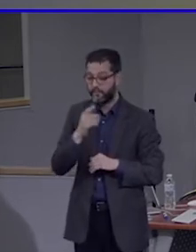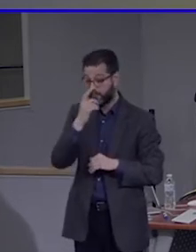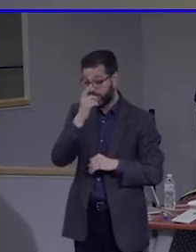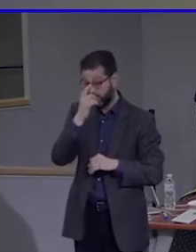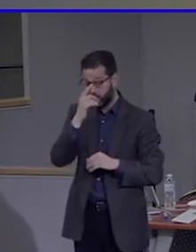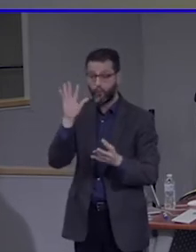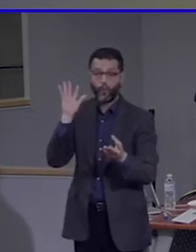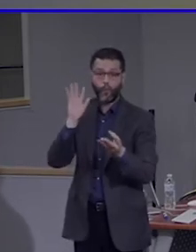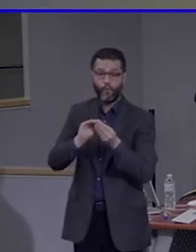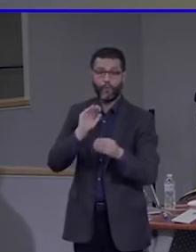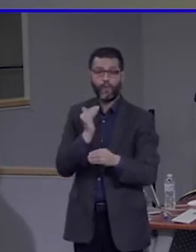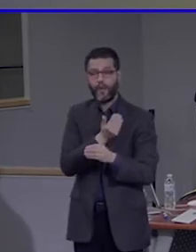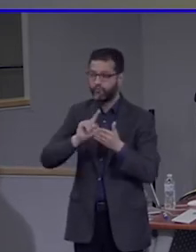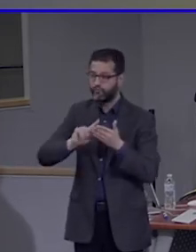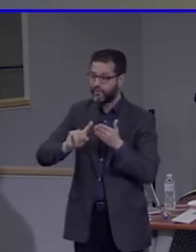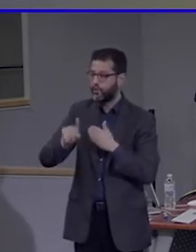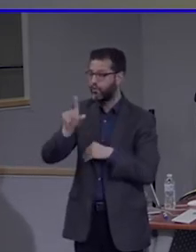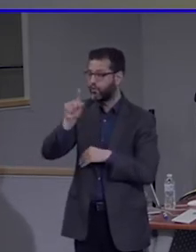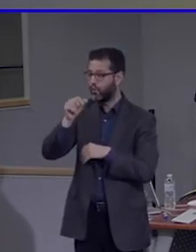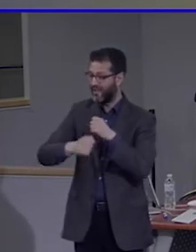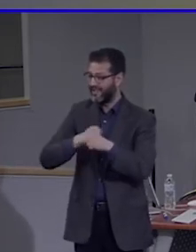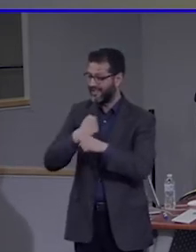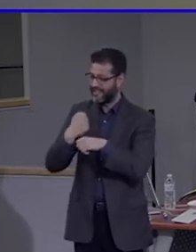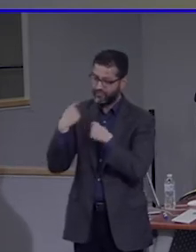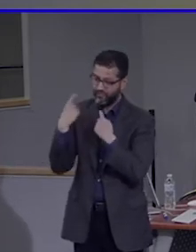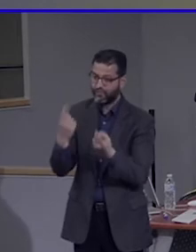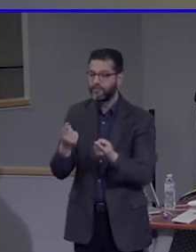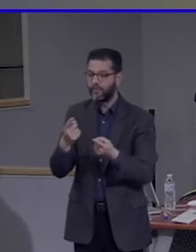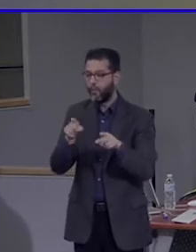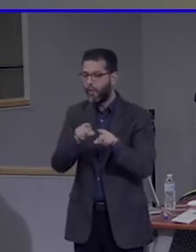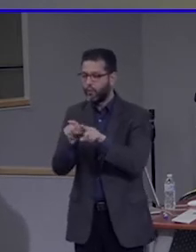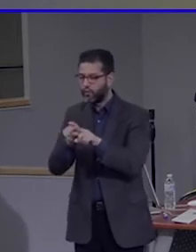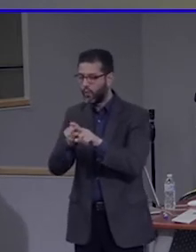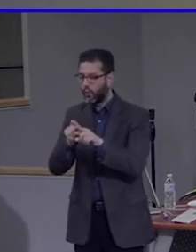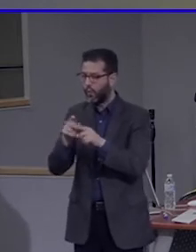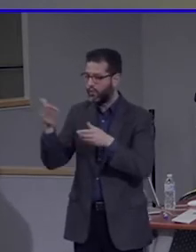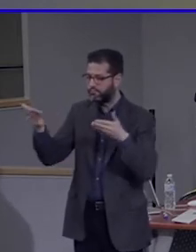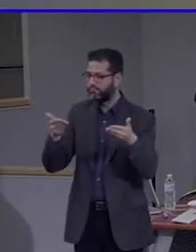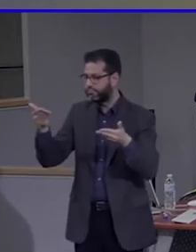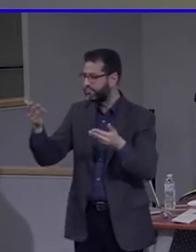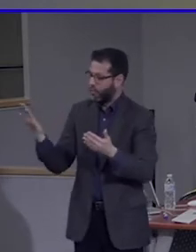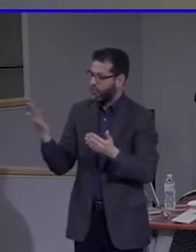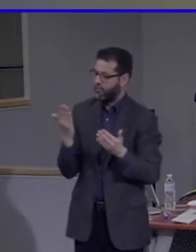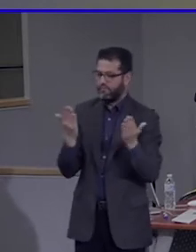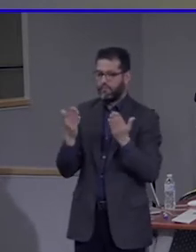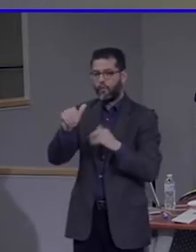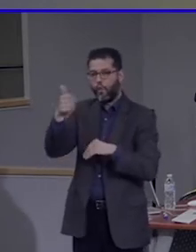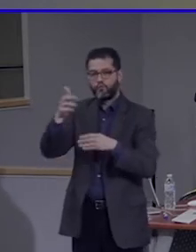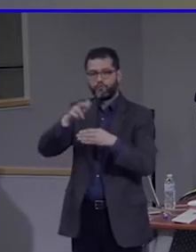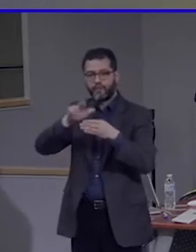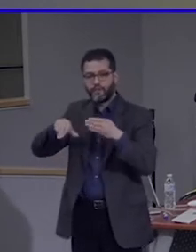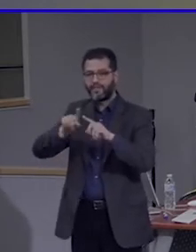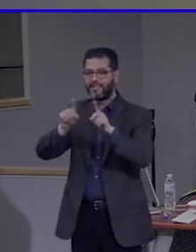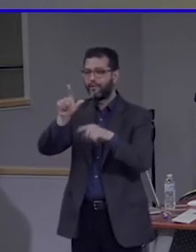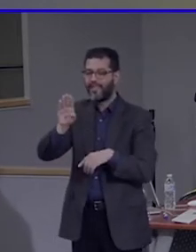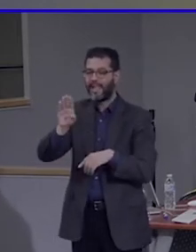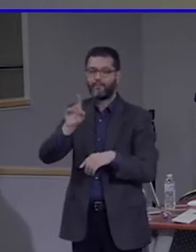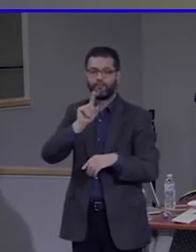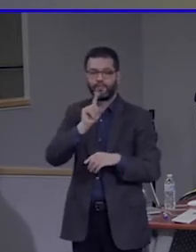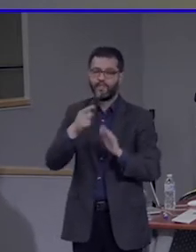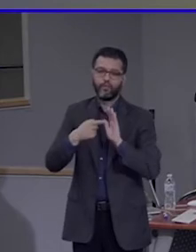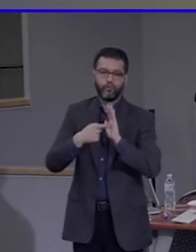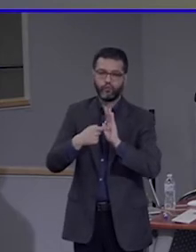20 years in conjunction with converging findings from other labs highlight the important importance of efficient processing of these